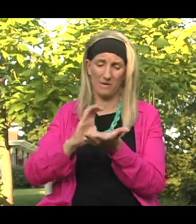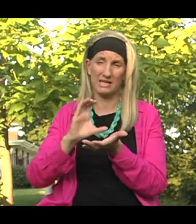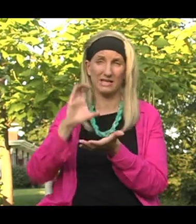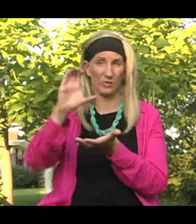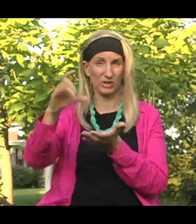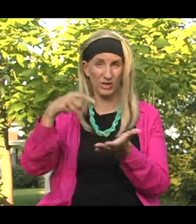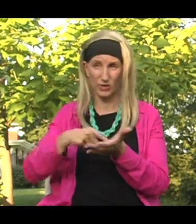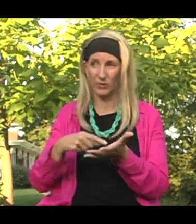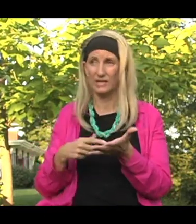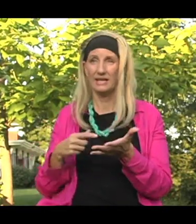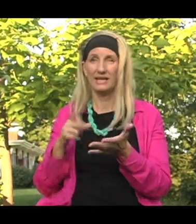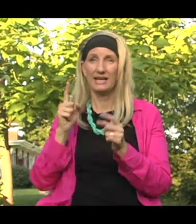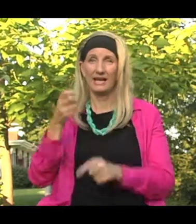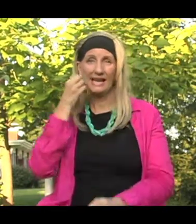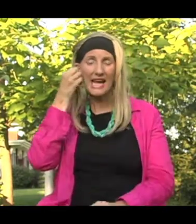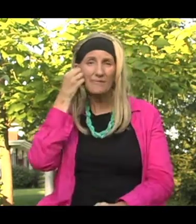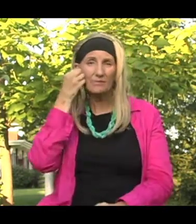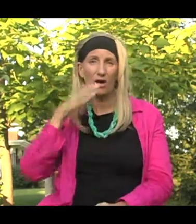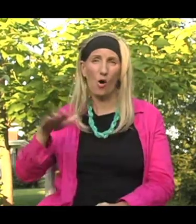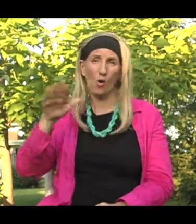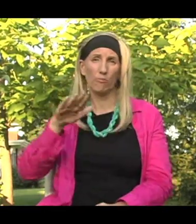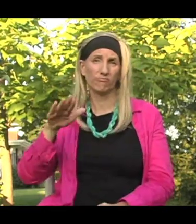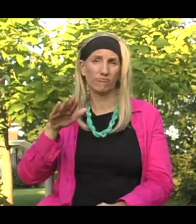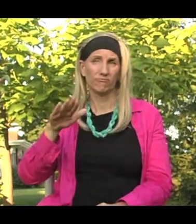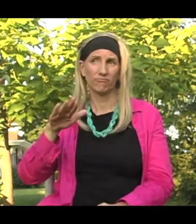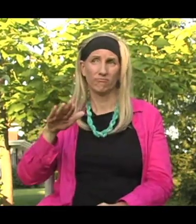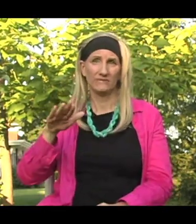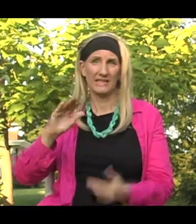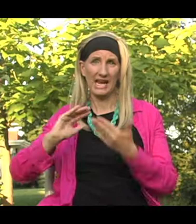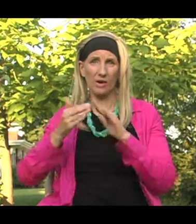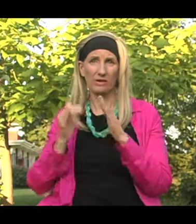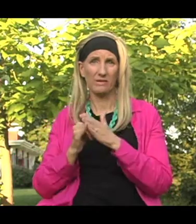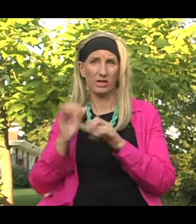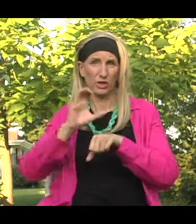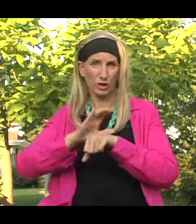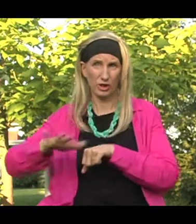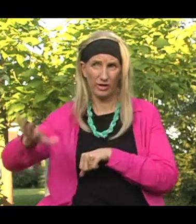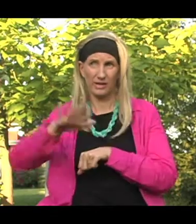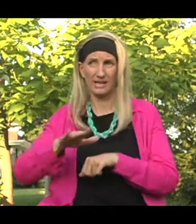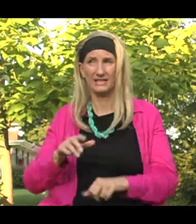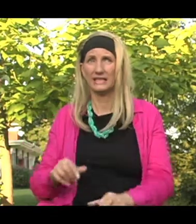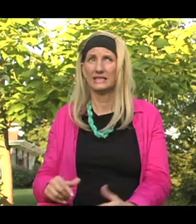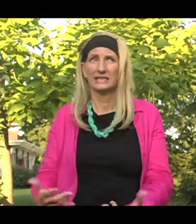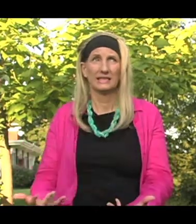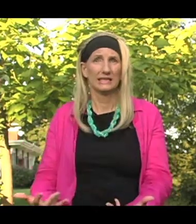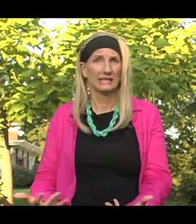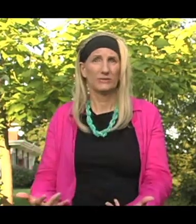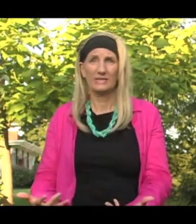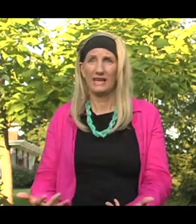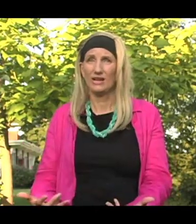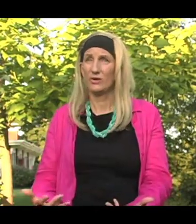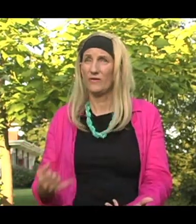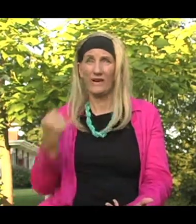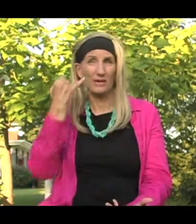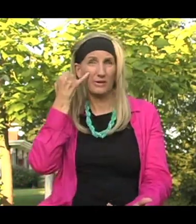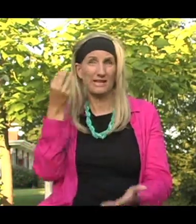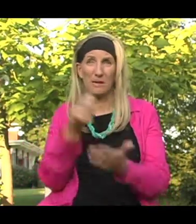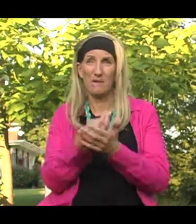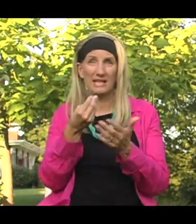money that was due, and I came to my hometown in my church area, and I was saying, oh, if I don't get that money